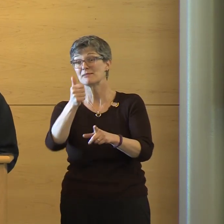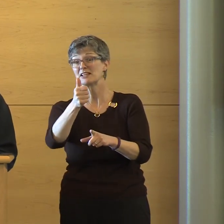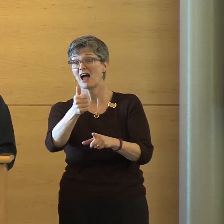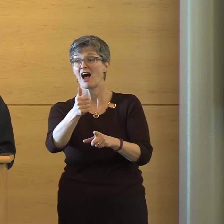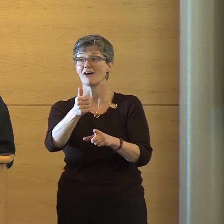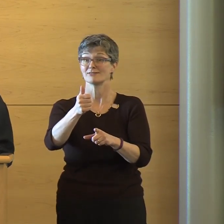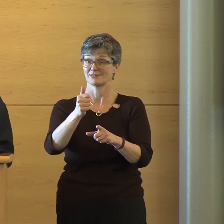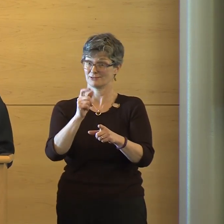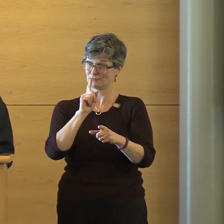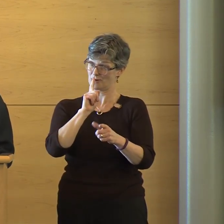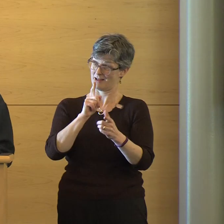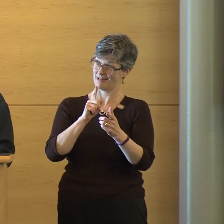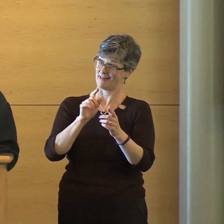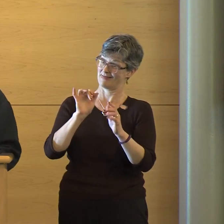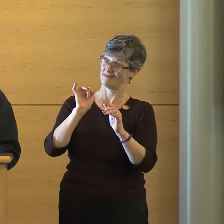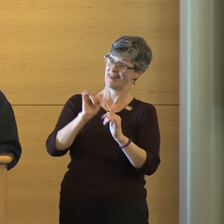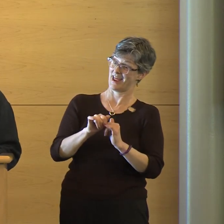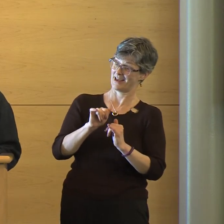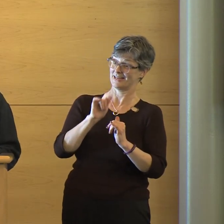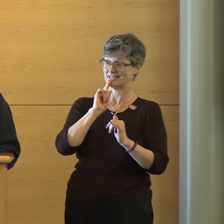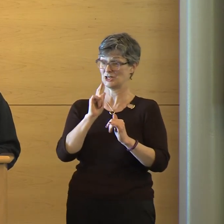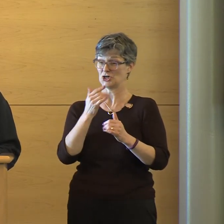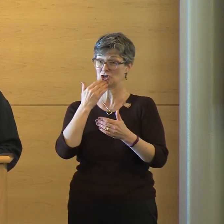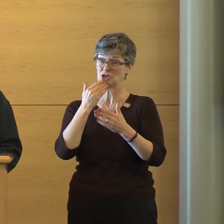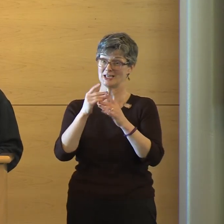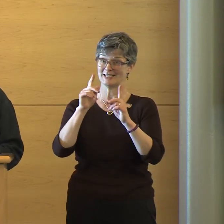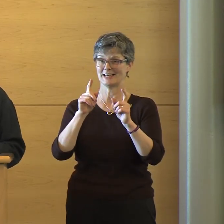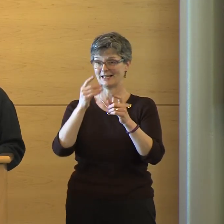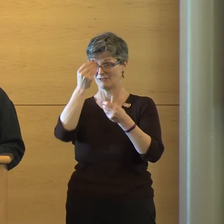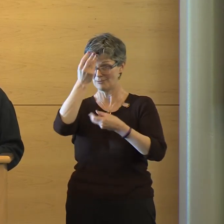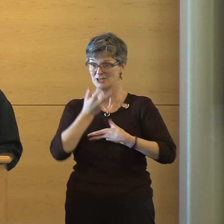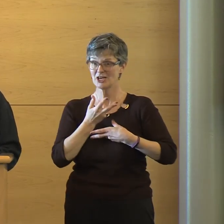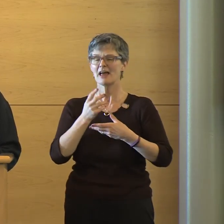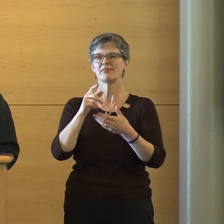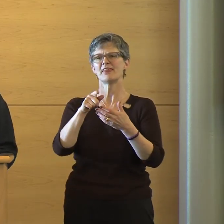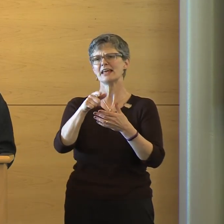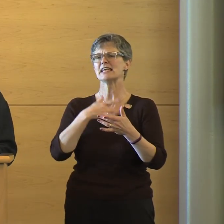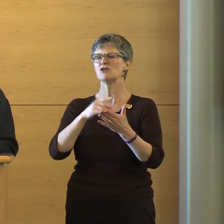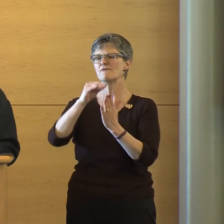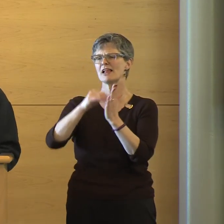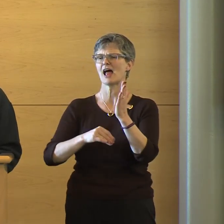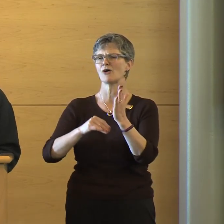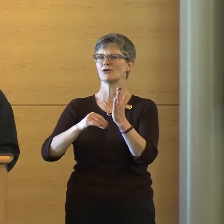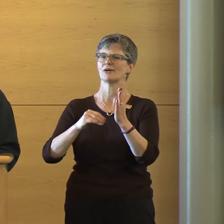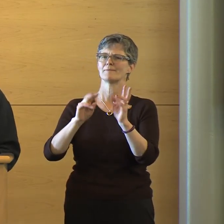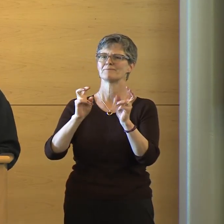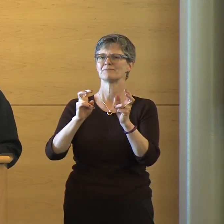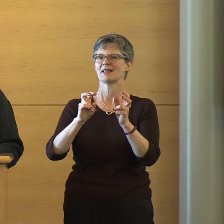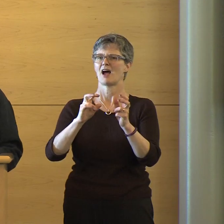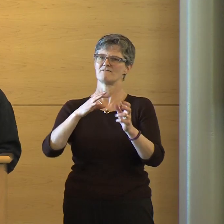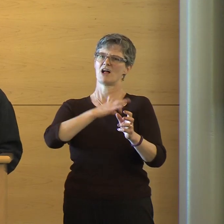And we've talked about accessibility checkers and the limitations of those, and also big limitations